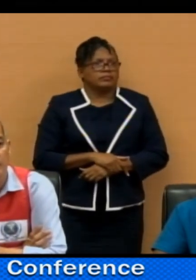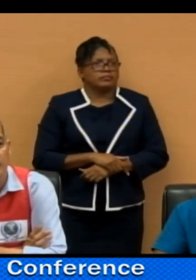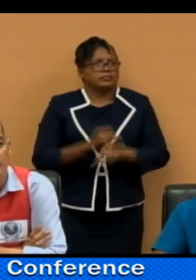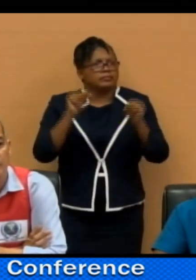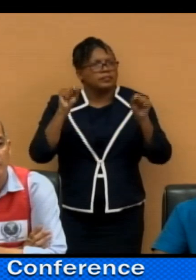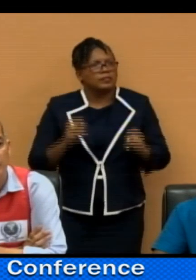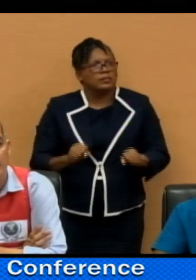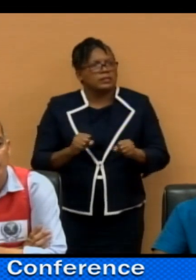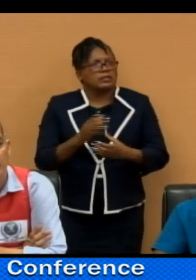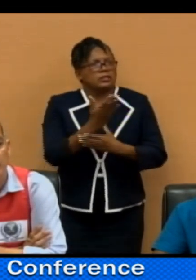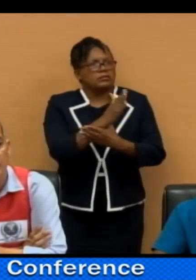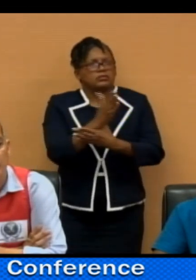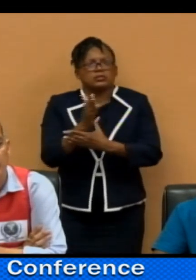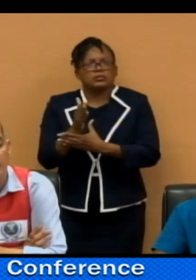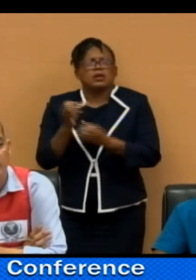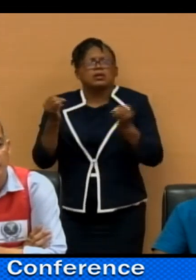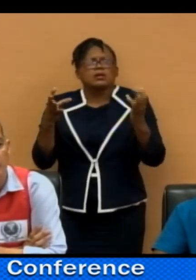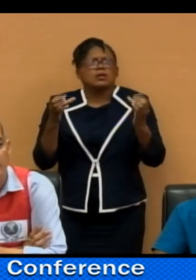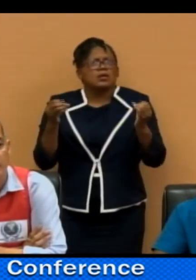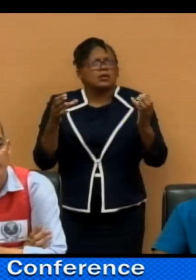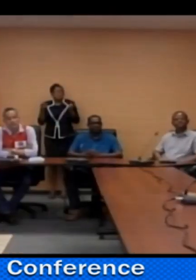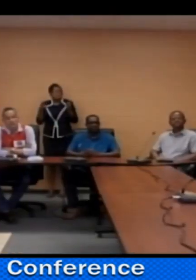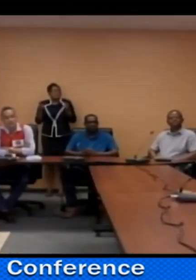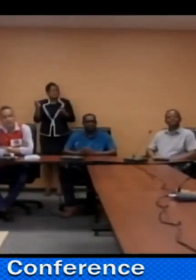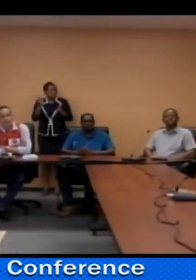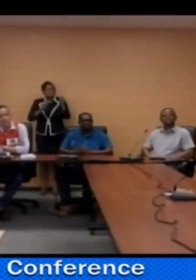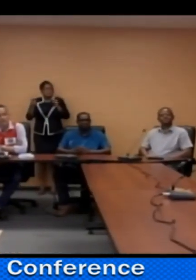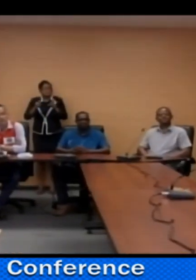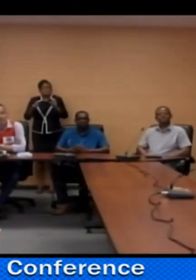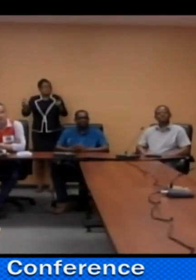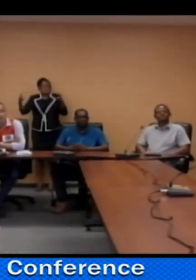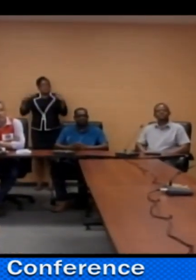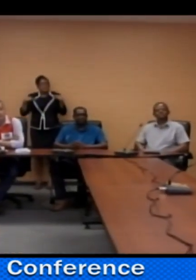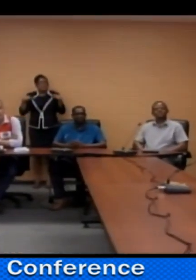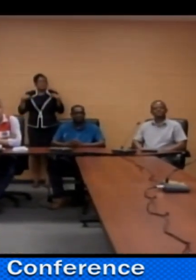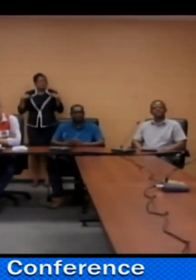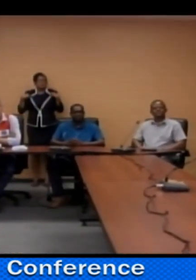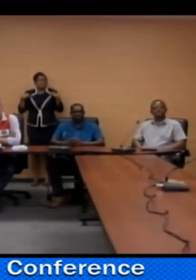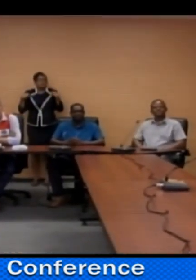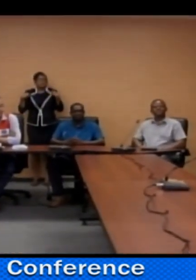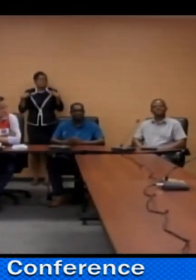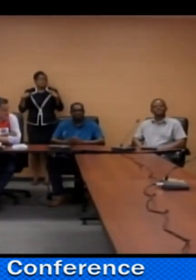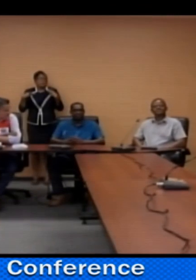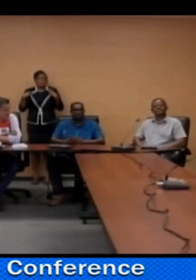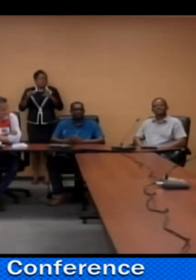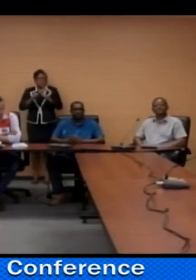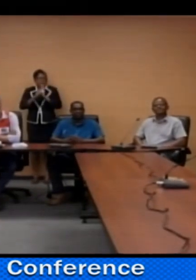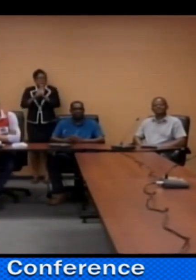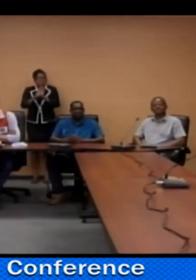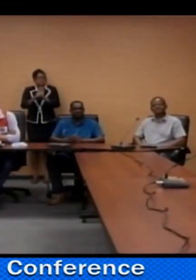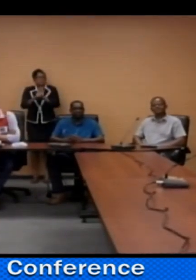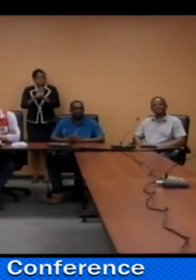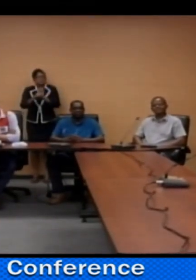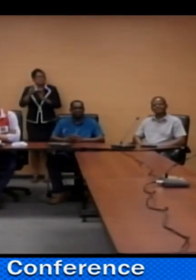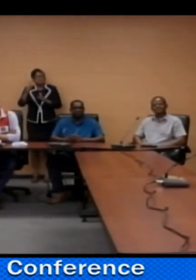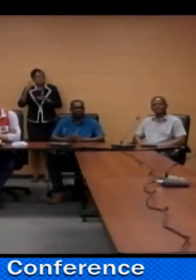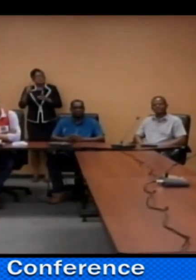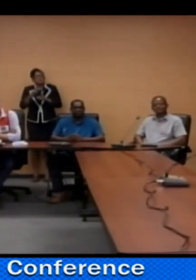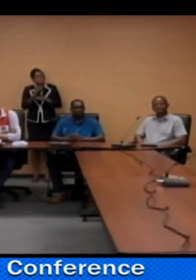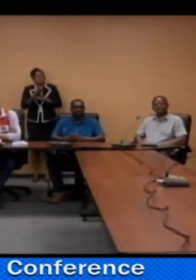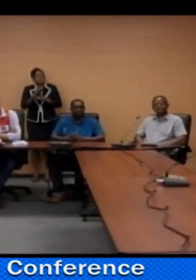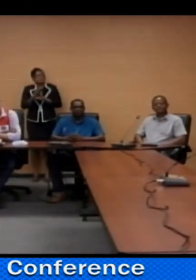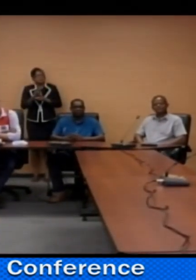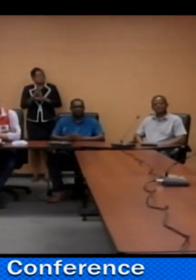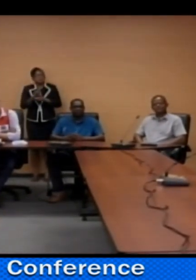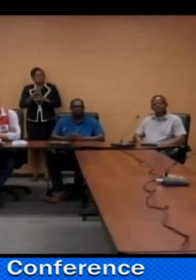Can you share with us how many people are having symptoms that would have come into contact with that confirmed case? And secondly, I want to know